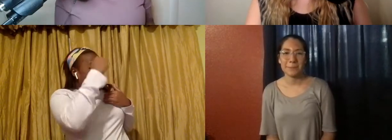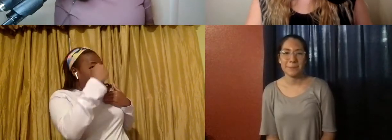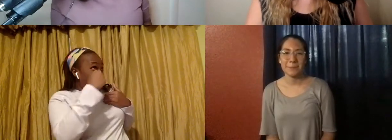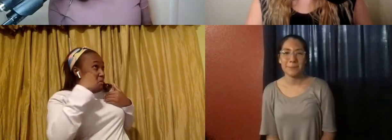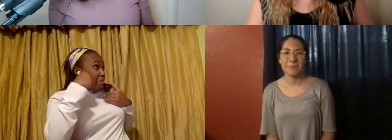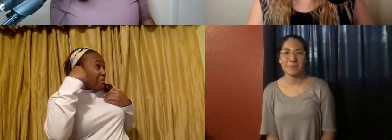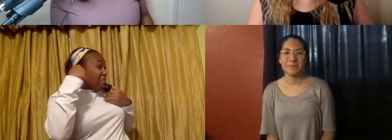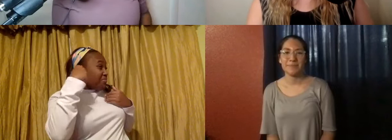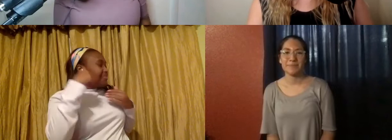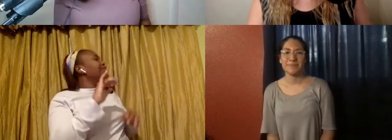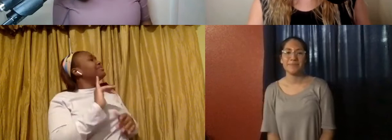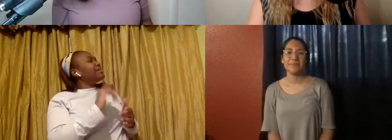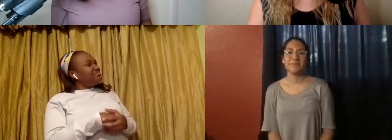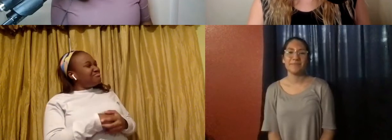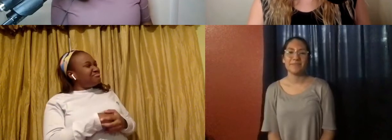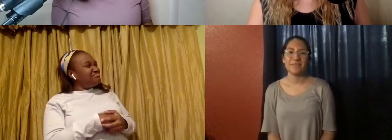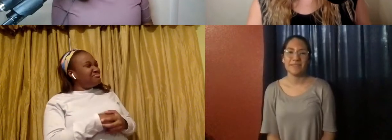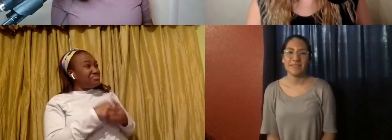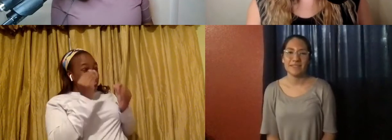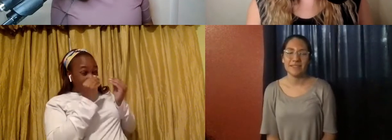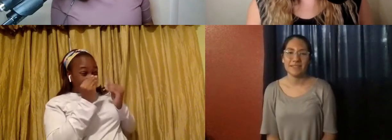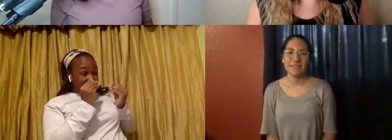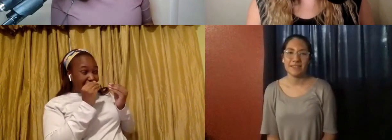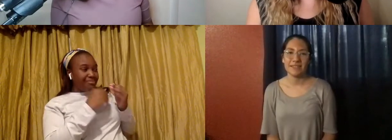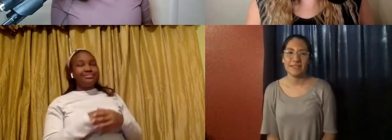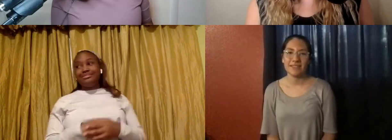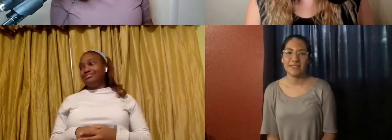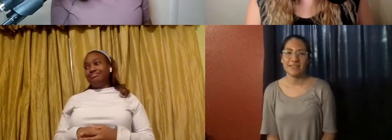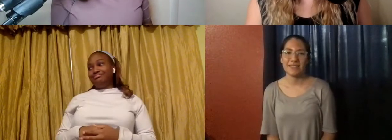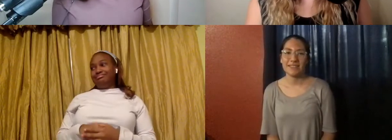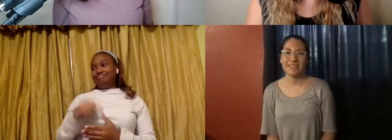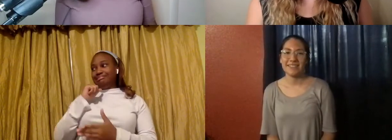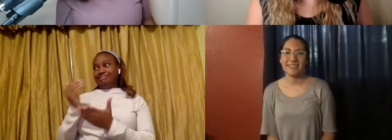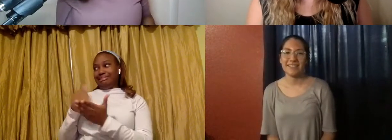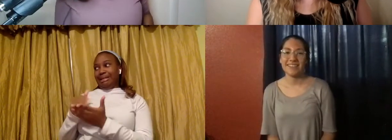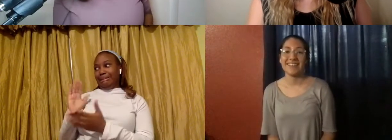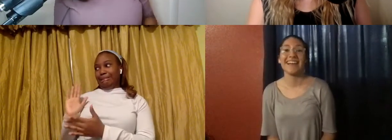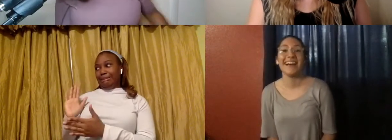it's makeup. And he was like, don't do that again.